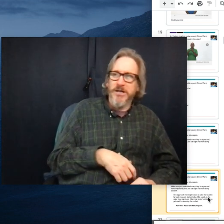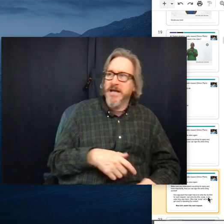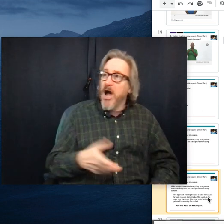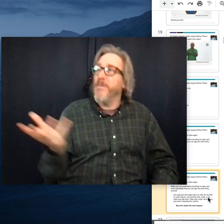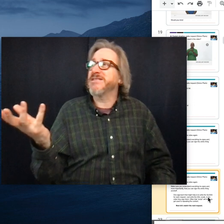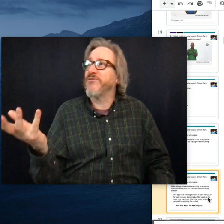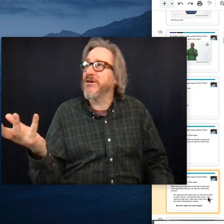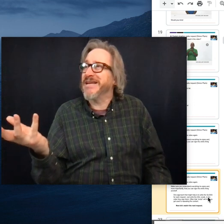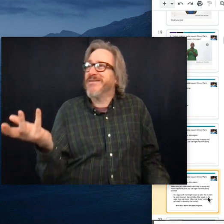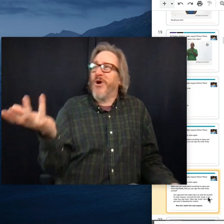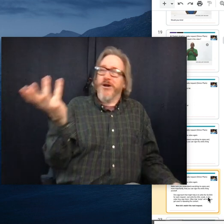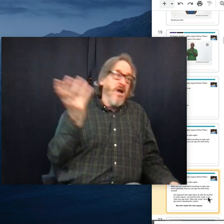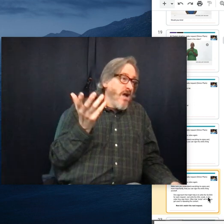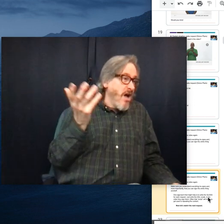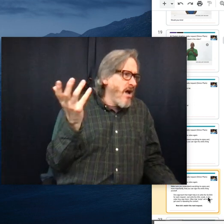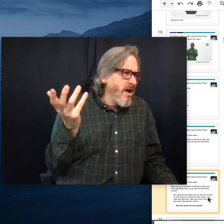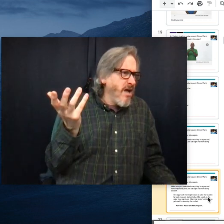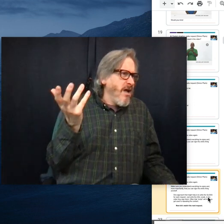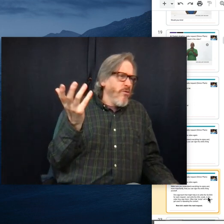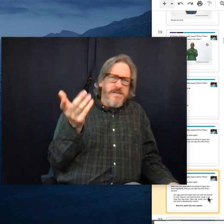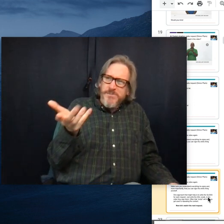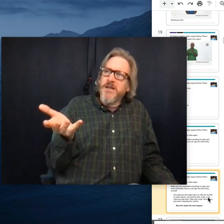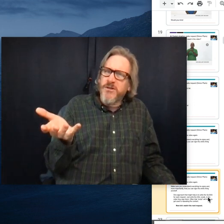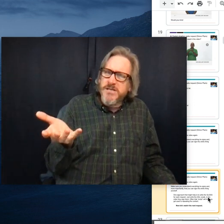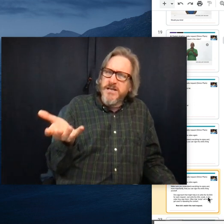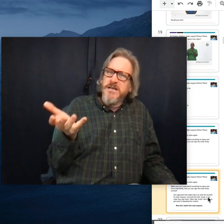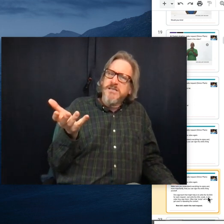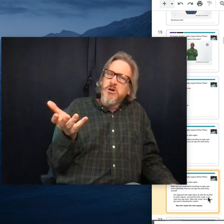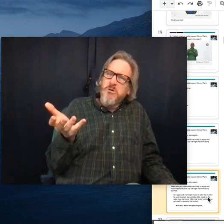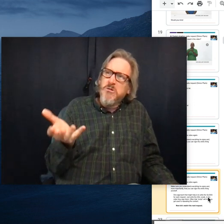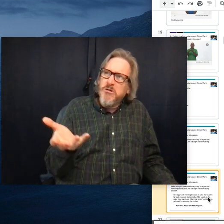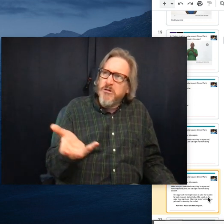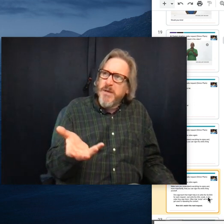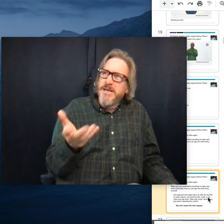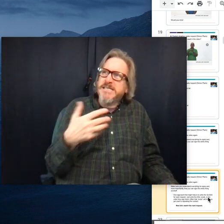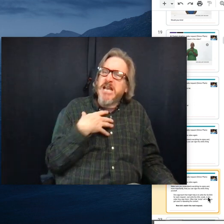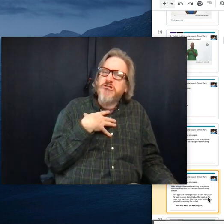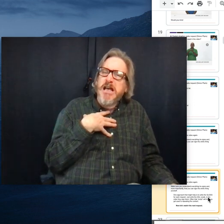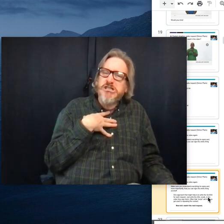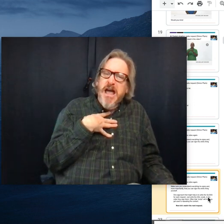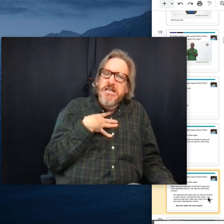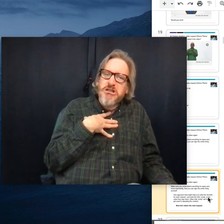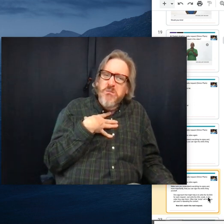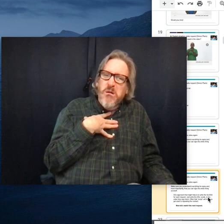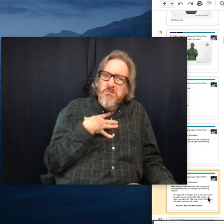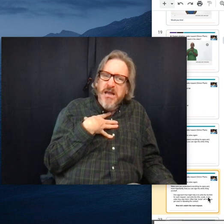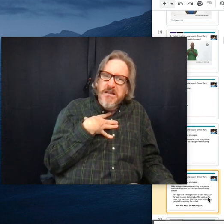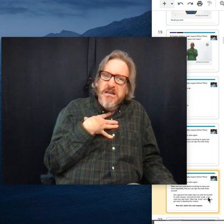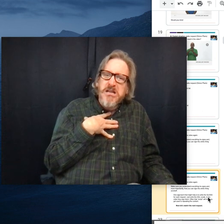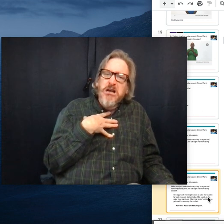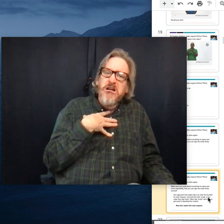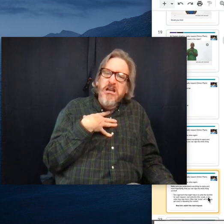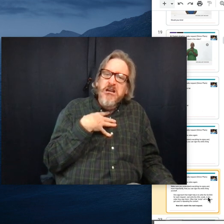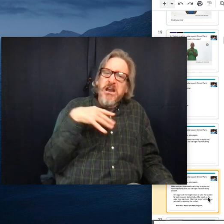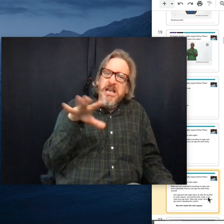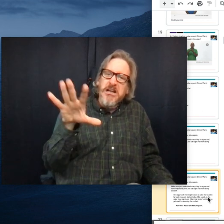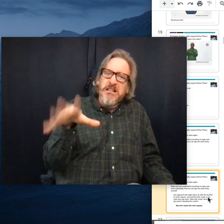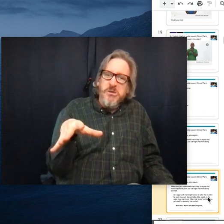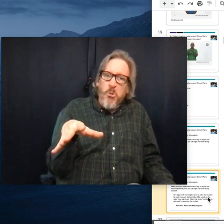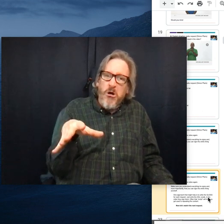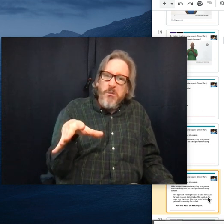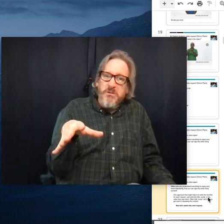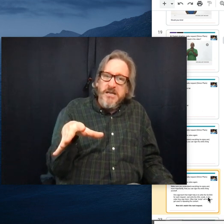It's really, I'm asking for a glass of water. Well, he seems kind of thirsty, so maybe he's got a dry, scratchy throat, right? And could I